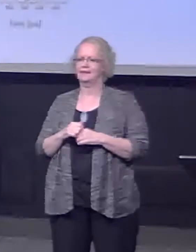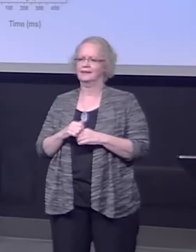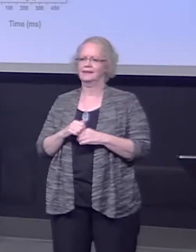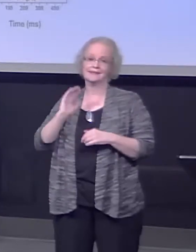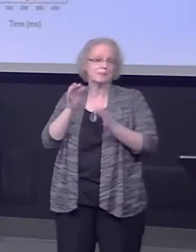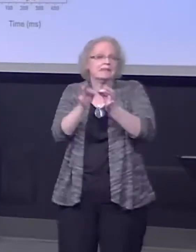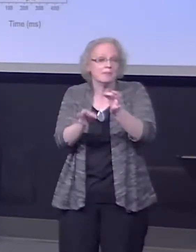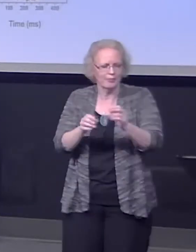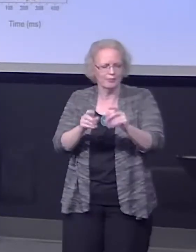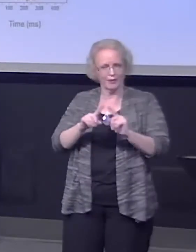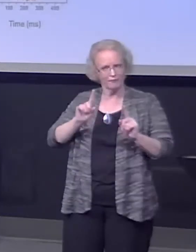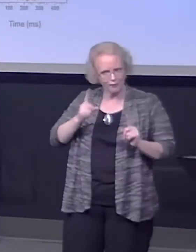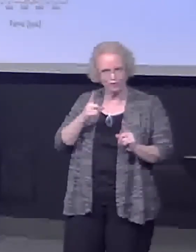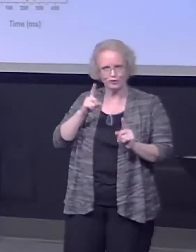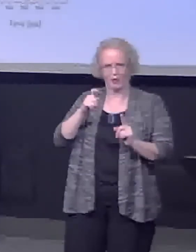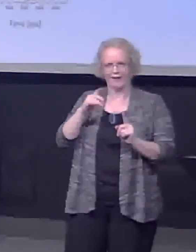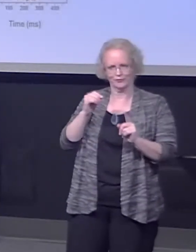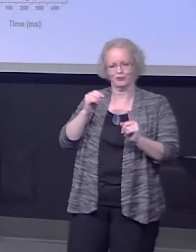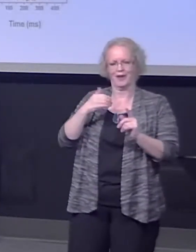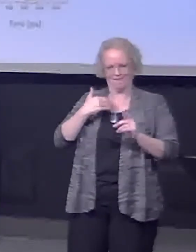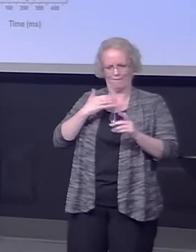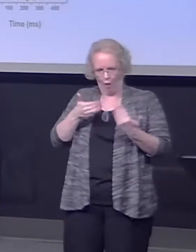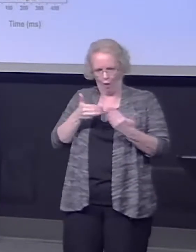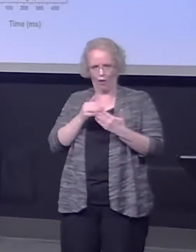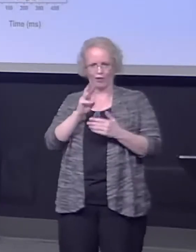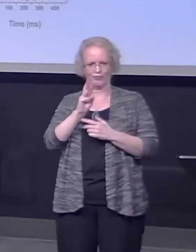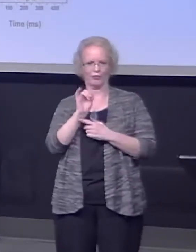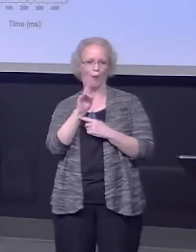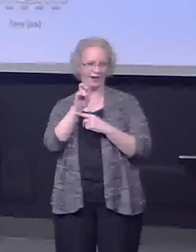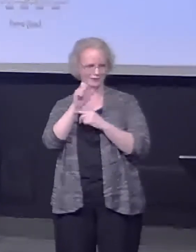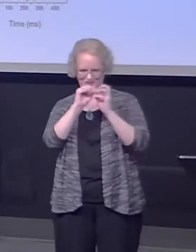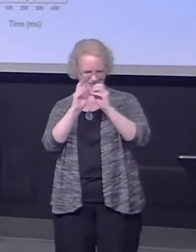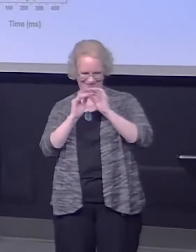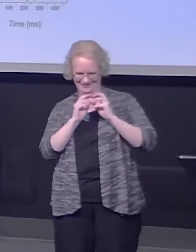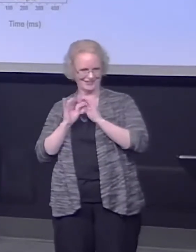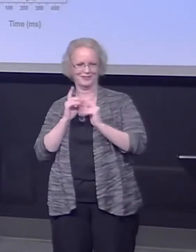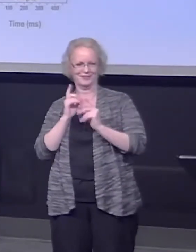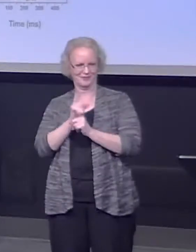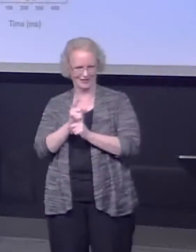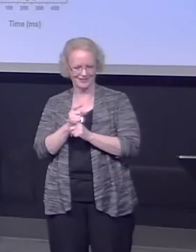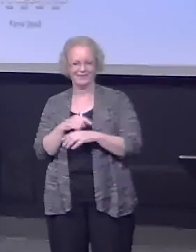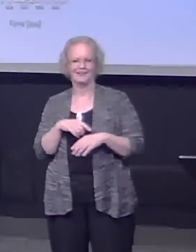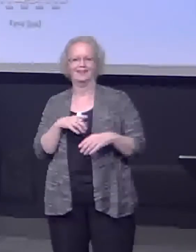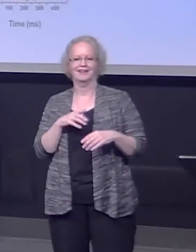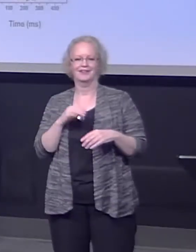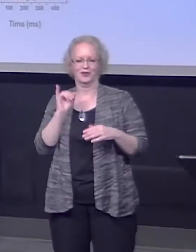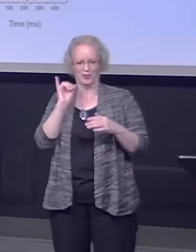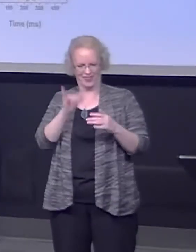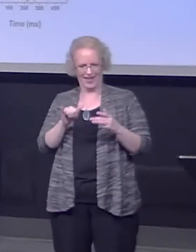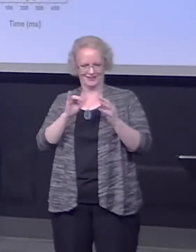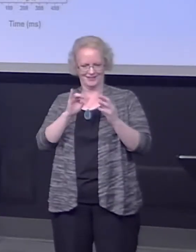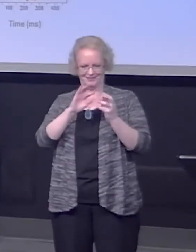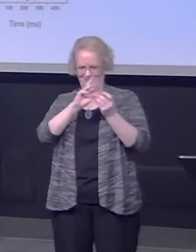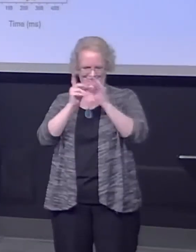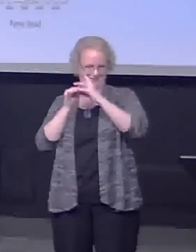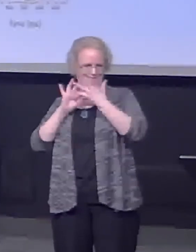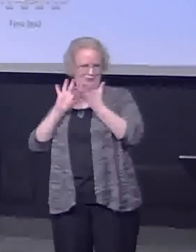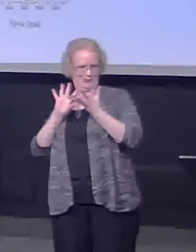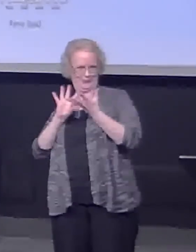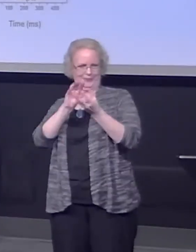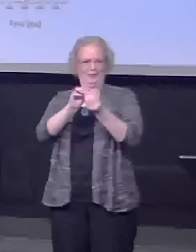way, and the combination sensitivity or this spectral summation is a trick that is ubiquitous in